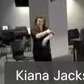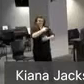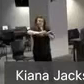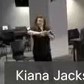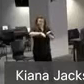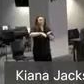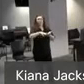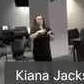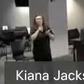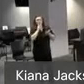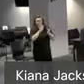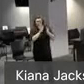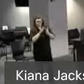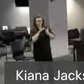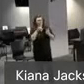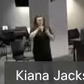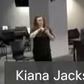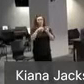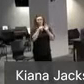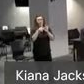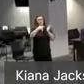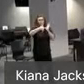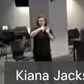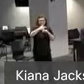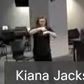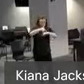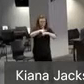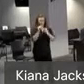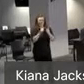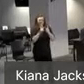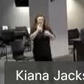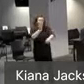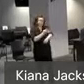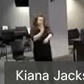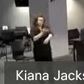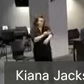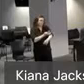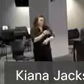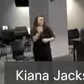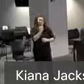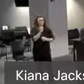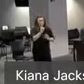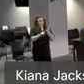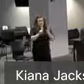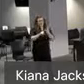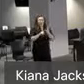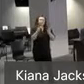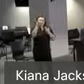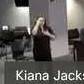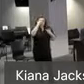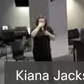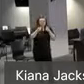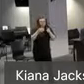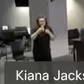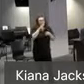and coordinating infusion locations. Secondly, symptom management, which in part includes pain assessment